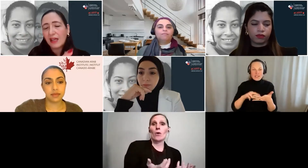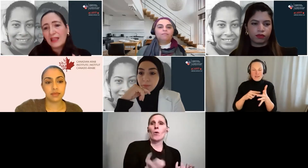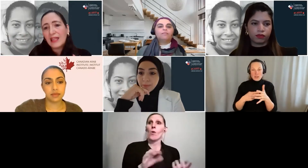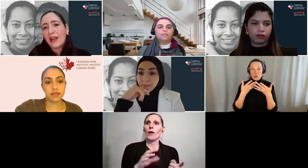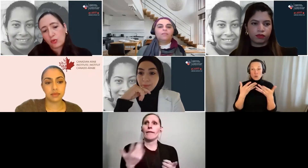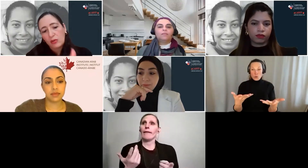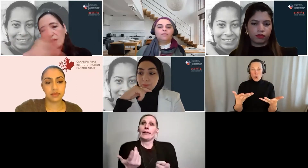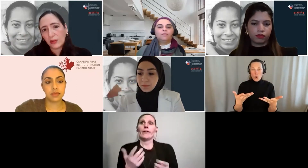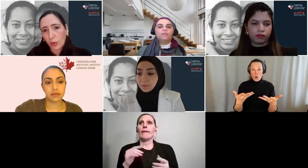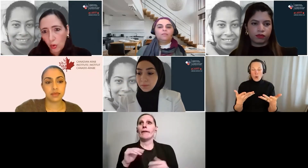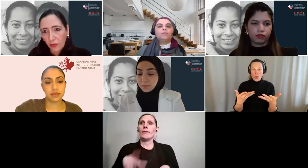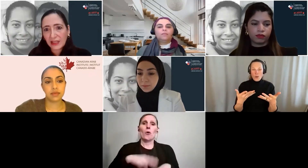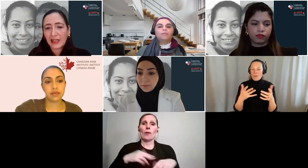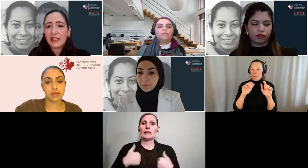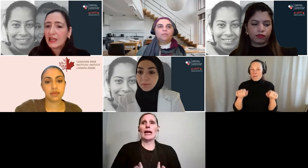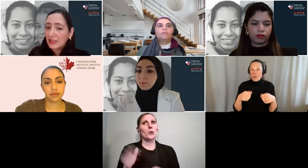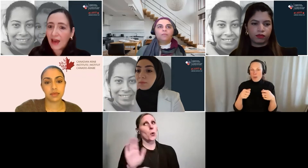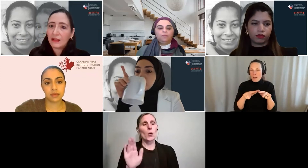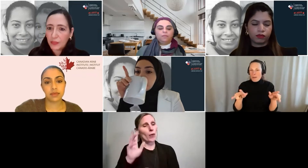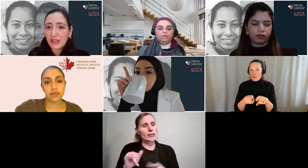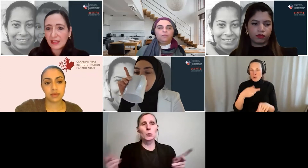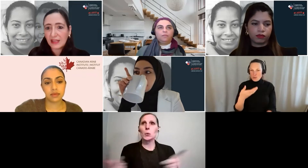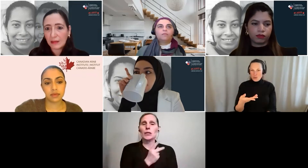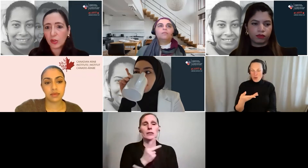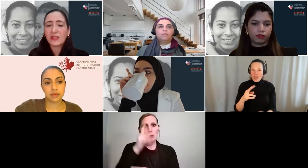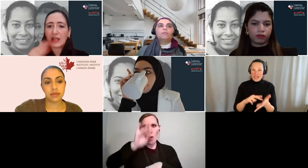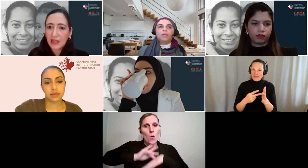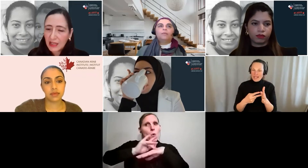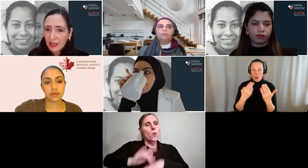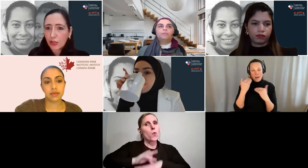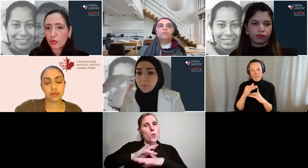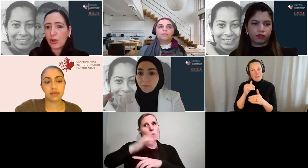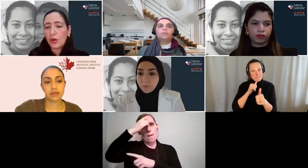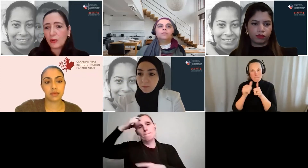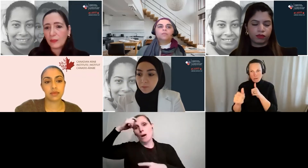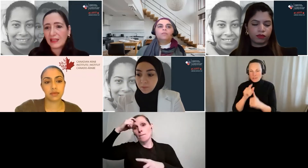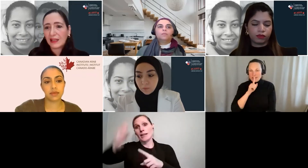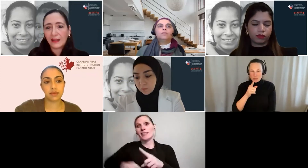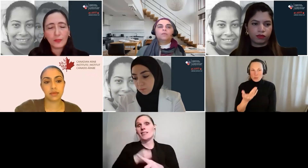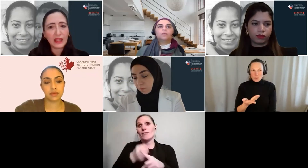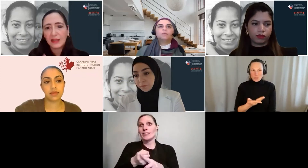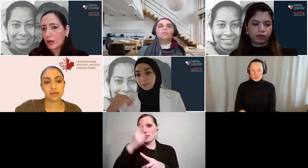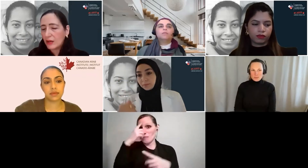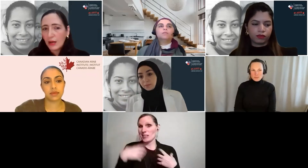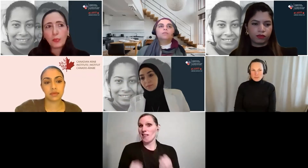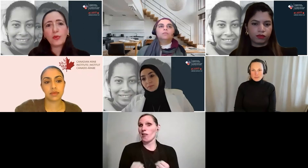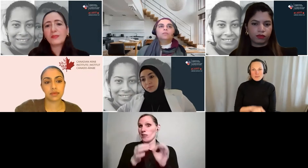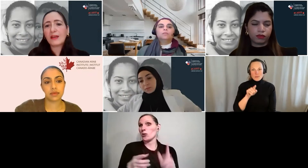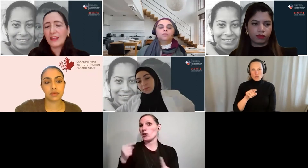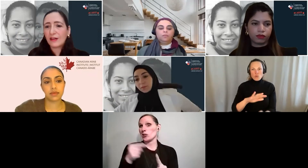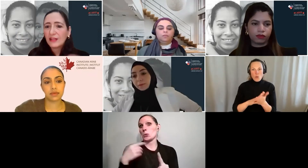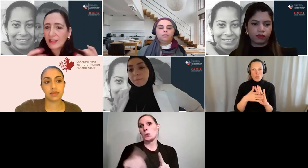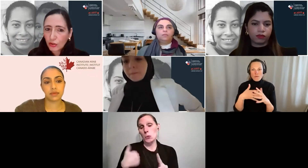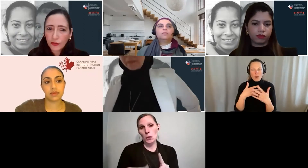day. That actually went over the line, and it's having PTSD symptoms, and it is an issue with mental health. But again, there are